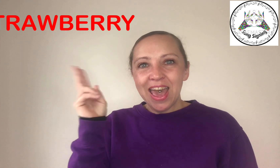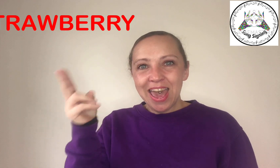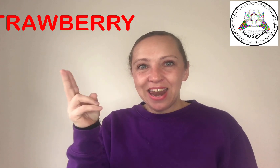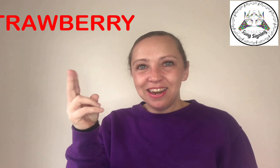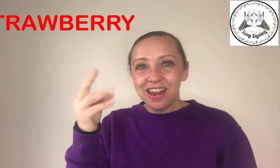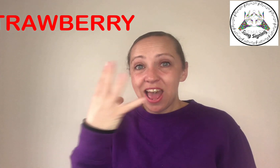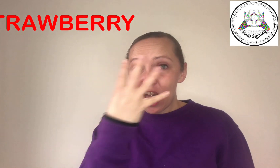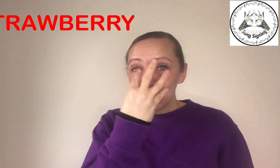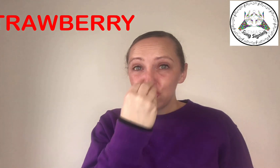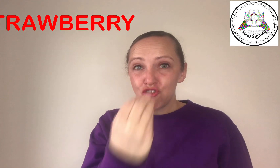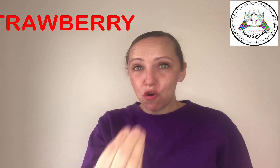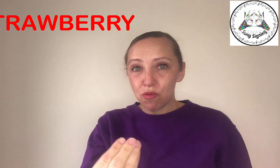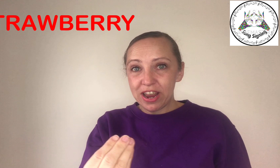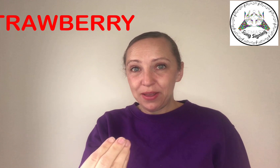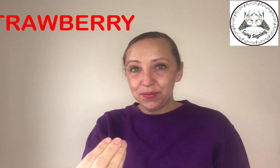Again, strawberry.